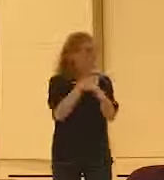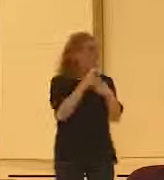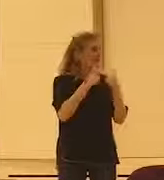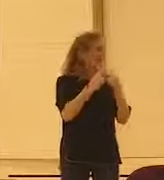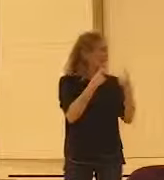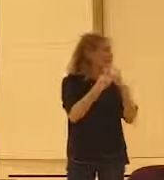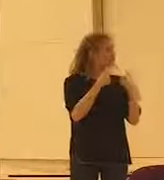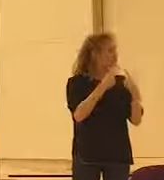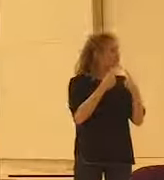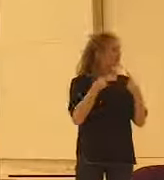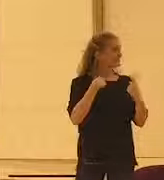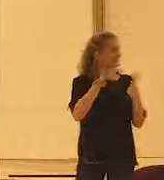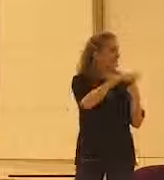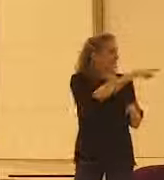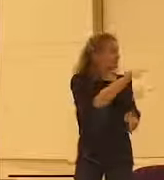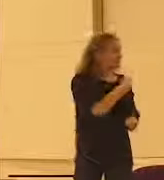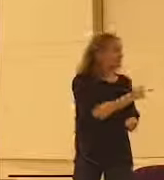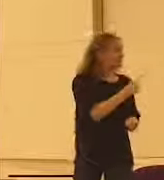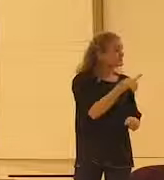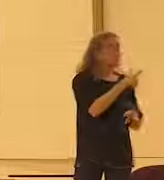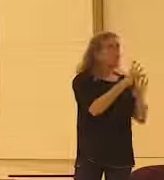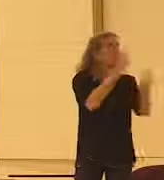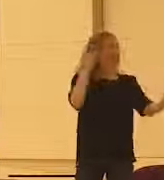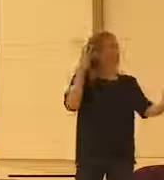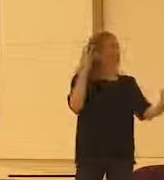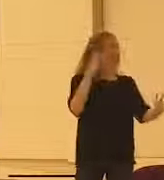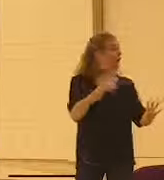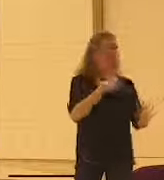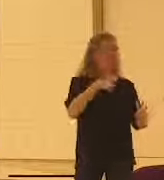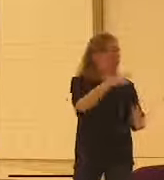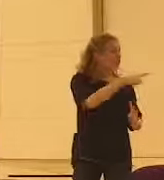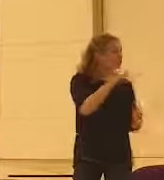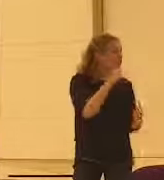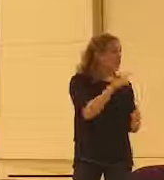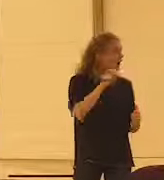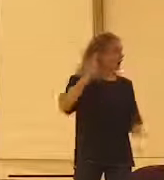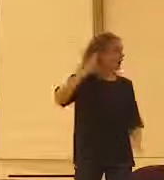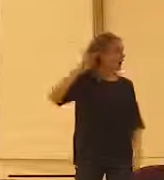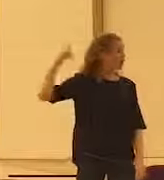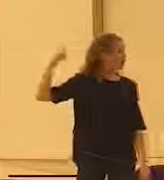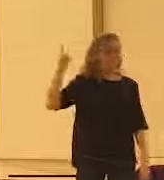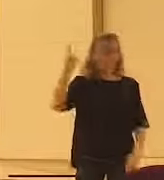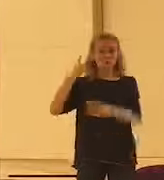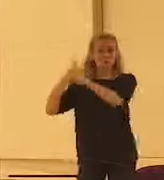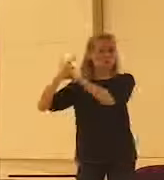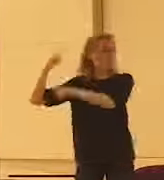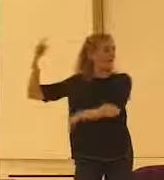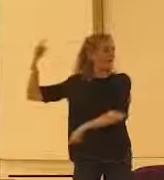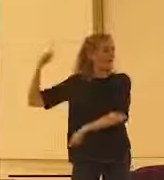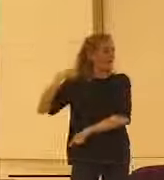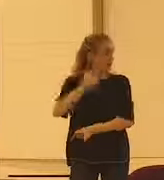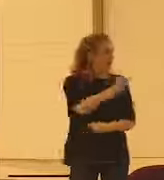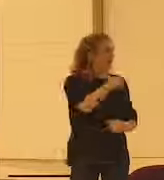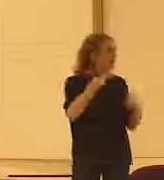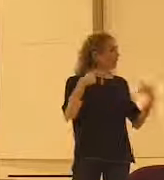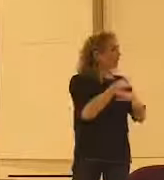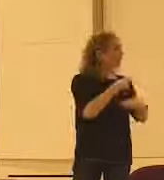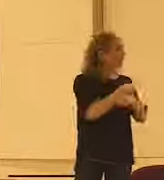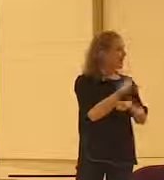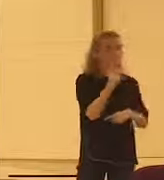because we miss out on a lot of information. Like you were talking about, standing in a queue and your son overhearing a conversation. We